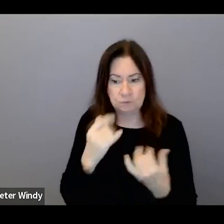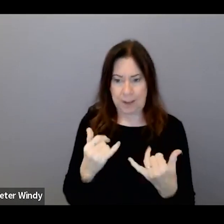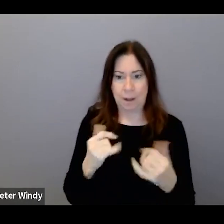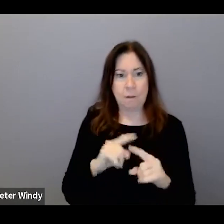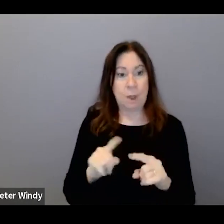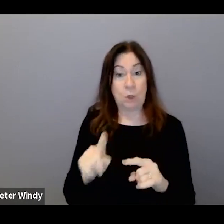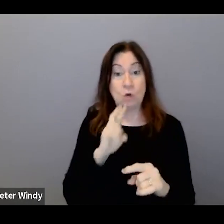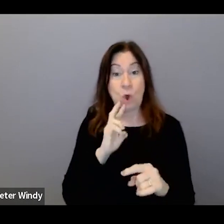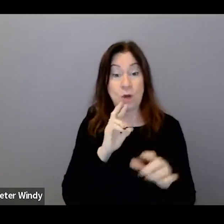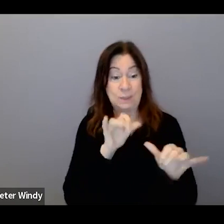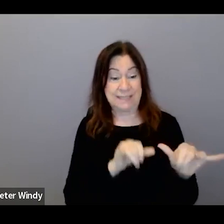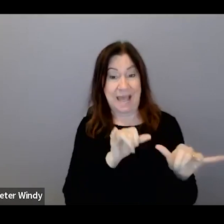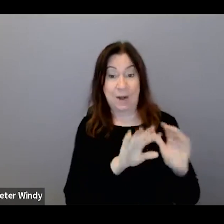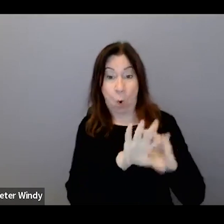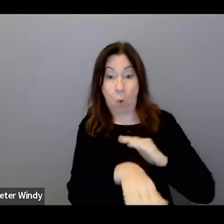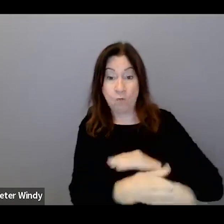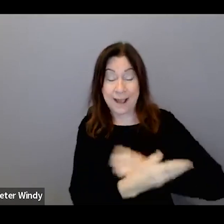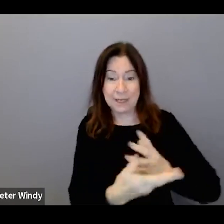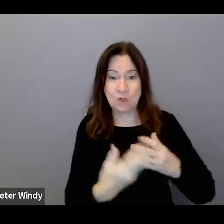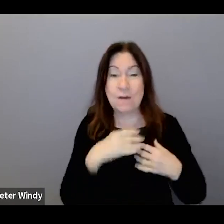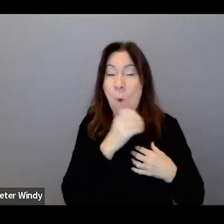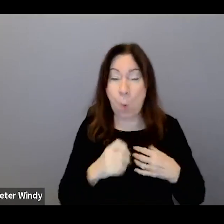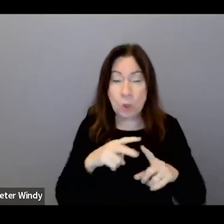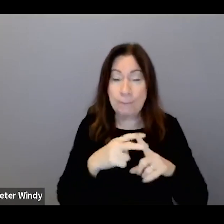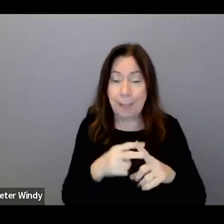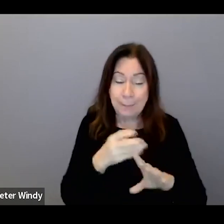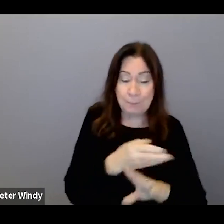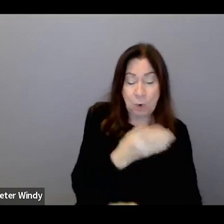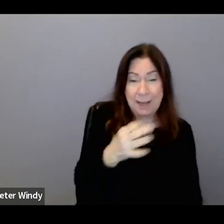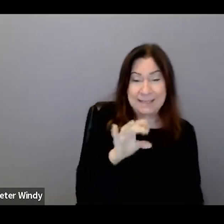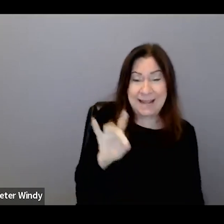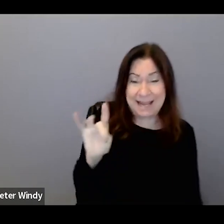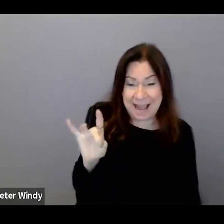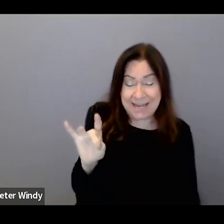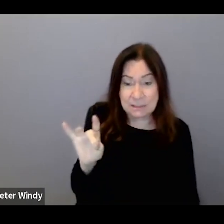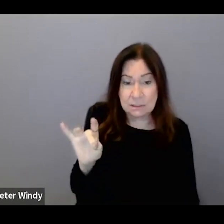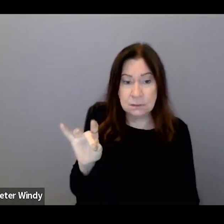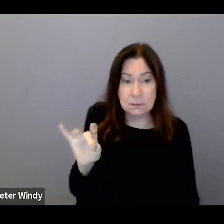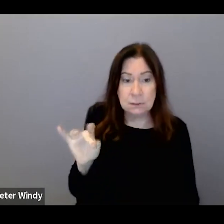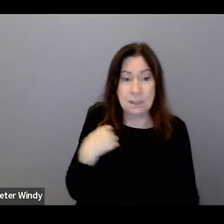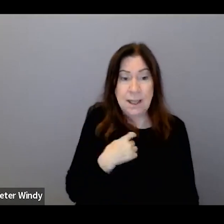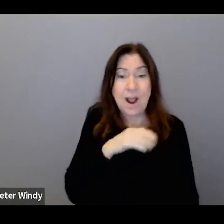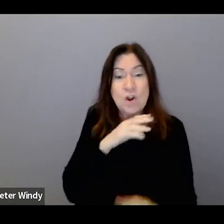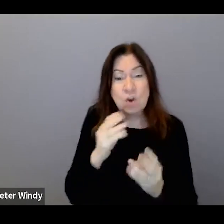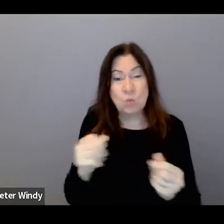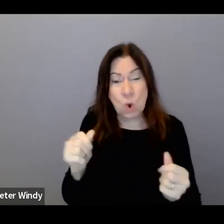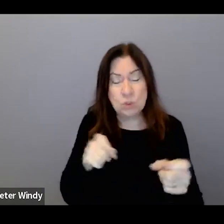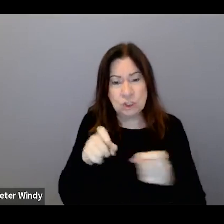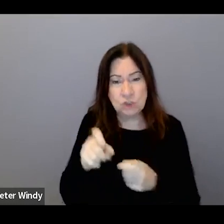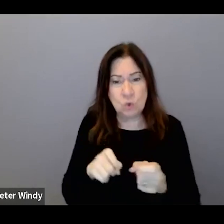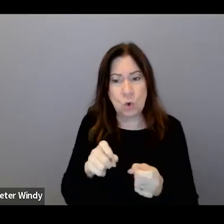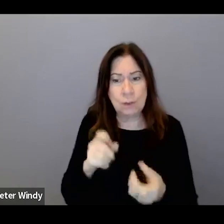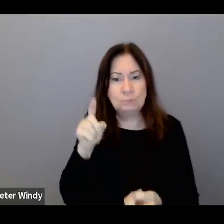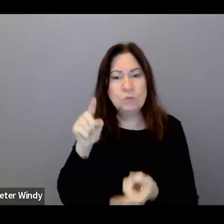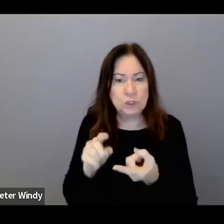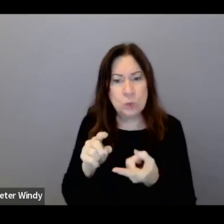water has set overnight and you have older plumbing that was installed before 1988, our corrosion control helps reduce the